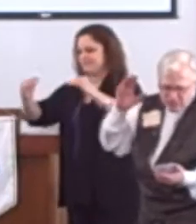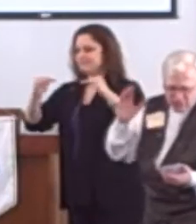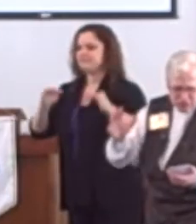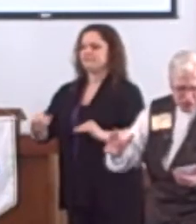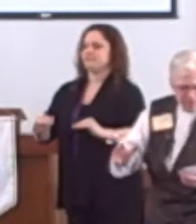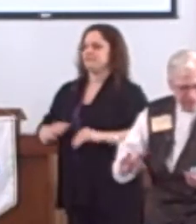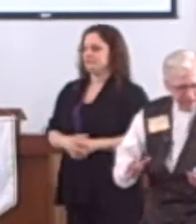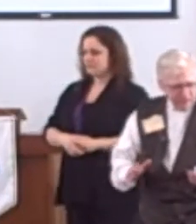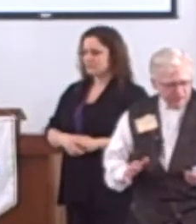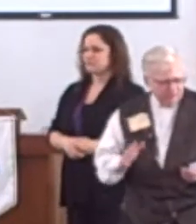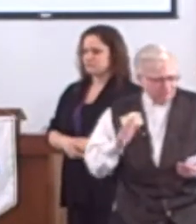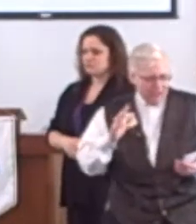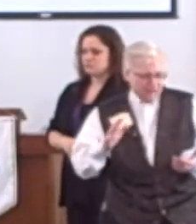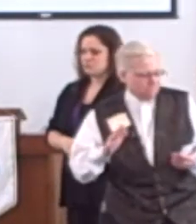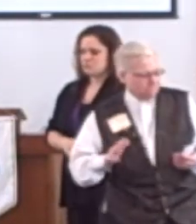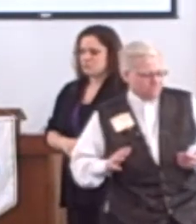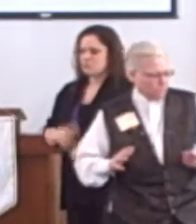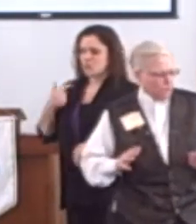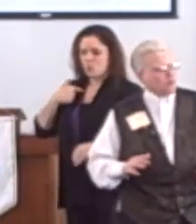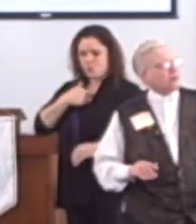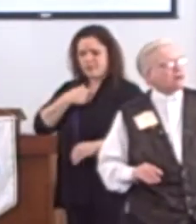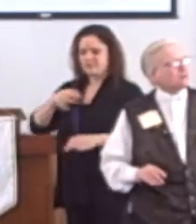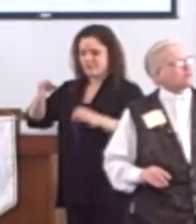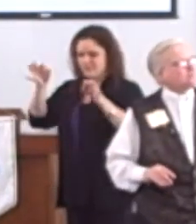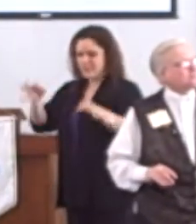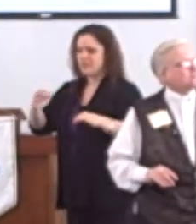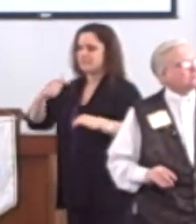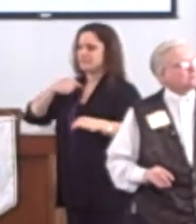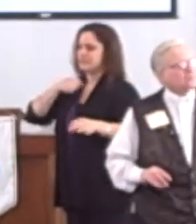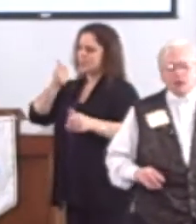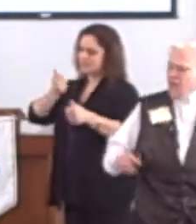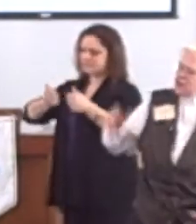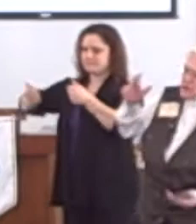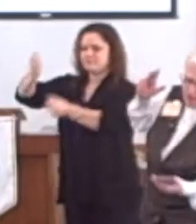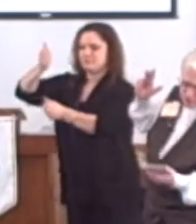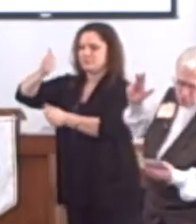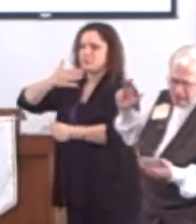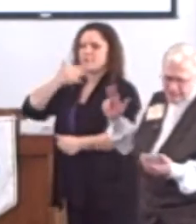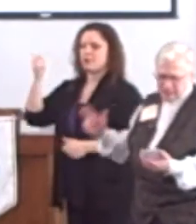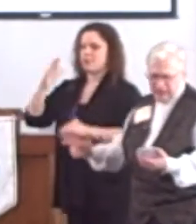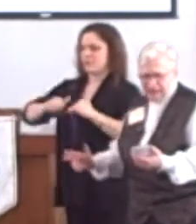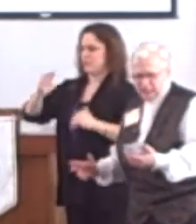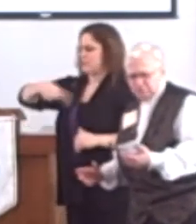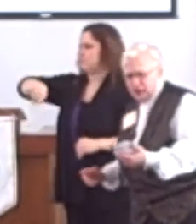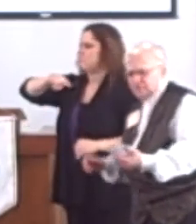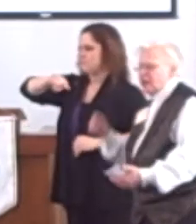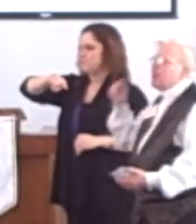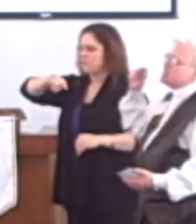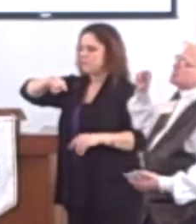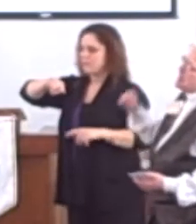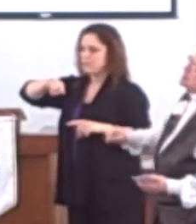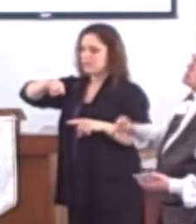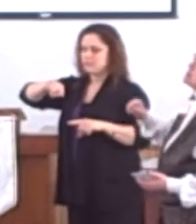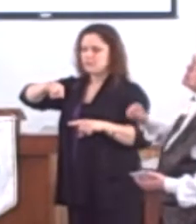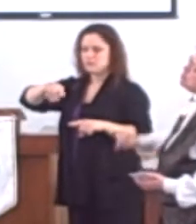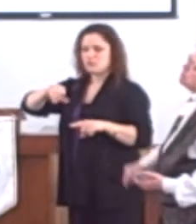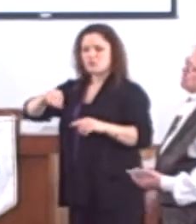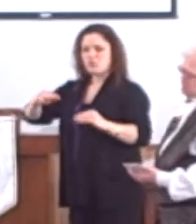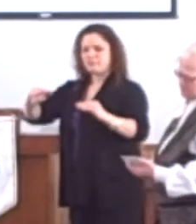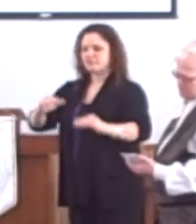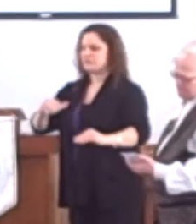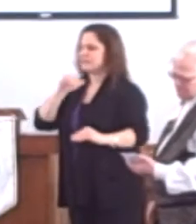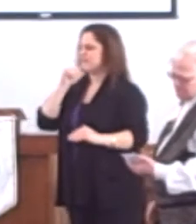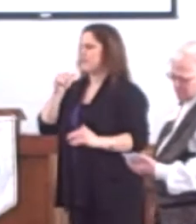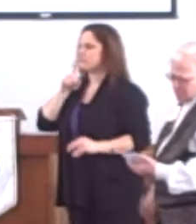And we determined that we were better. And we had the right to classify them as less than